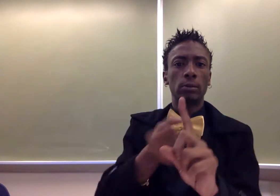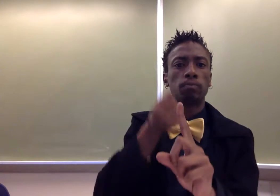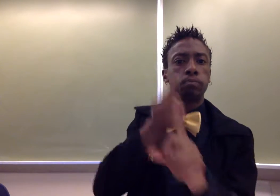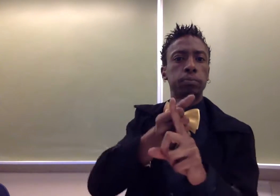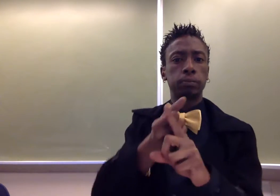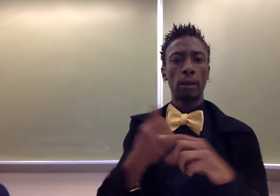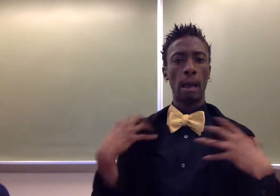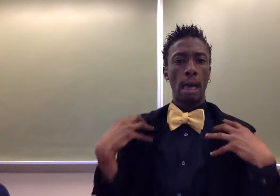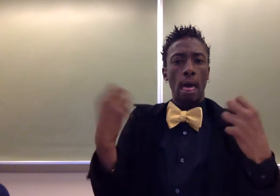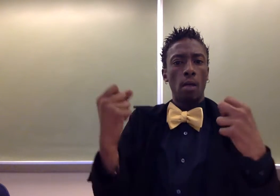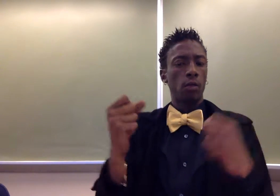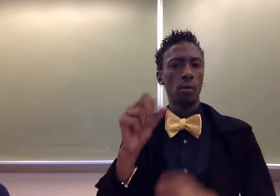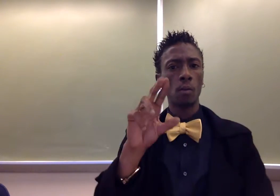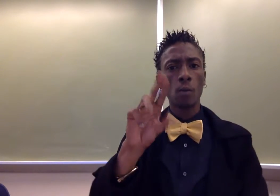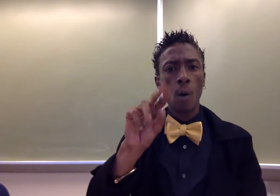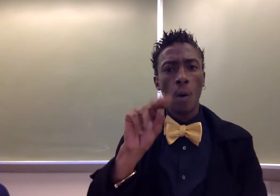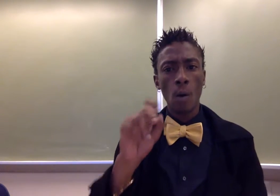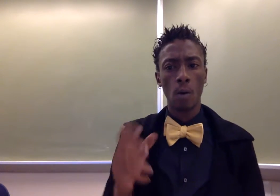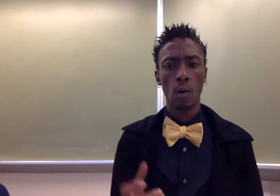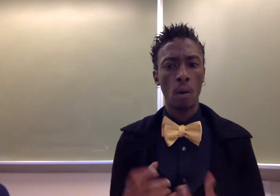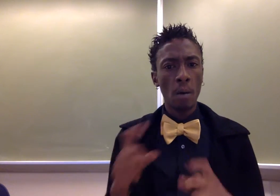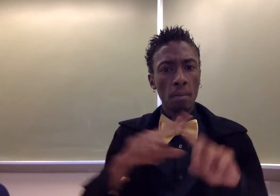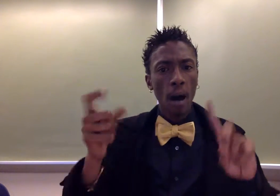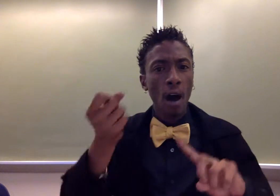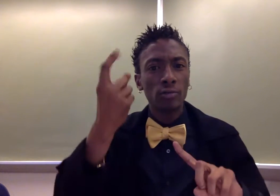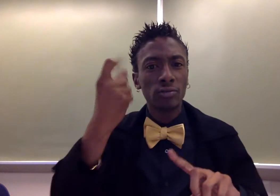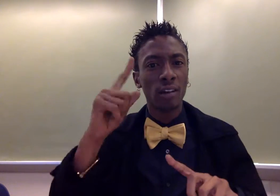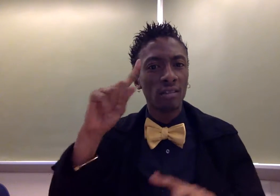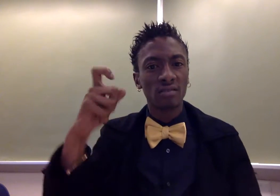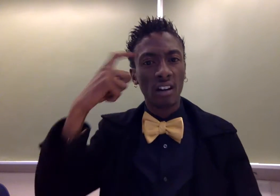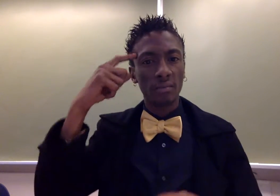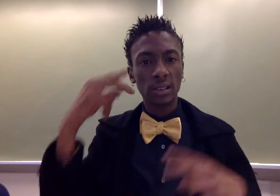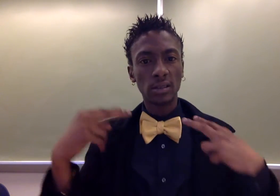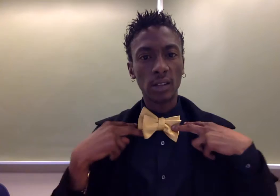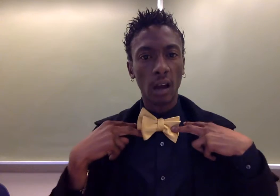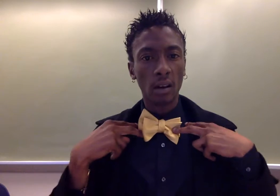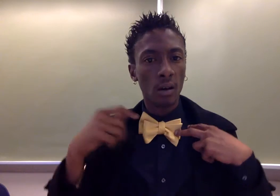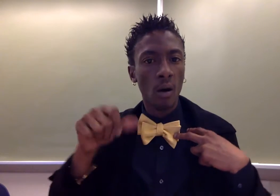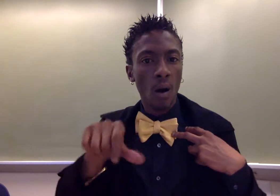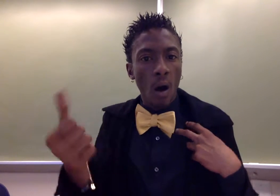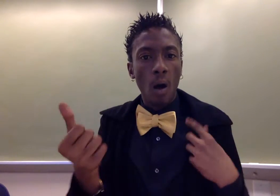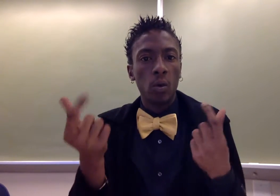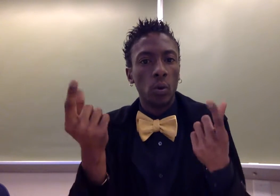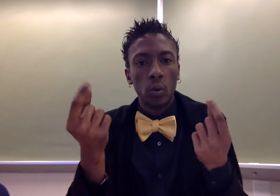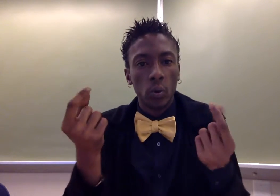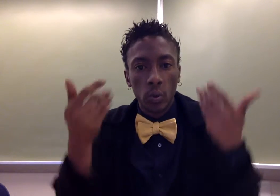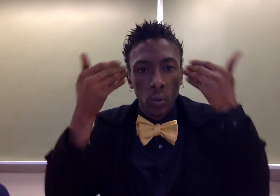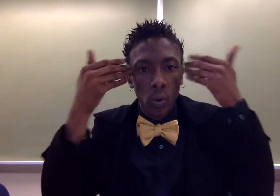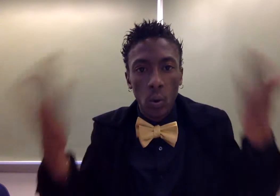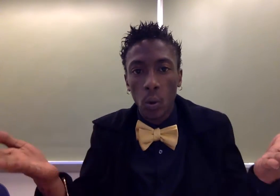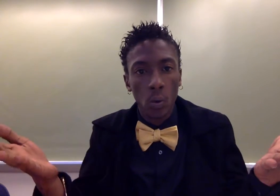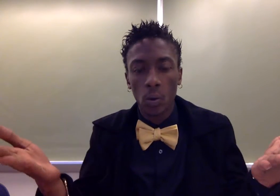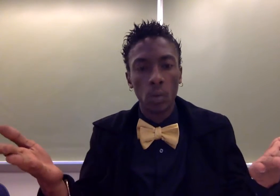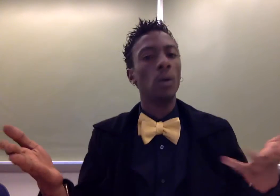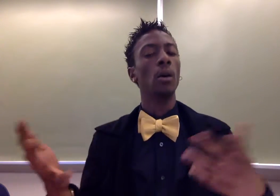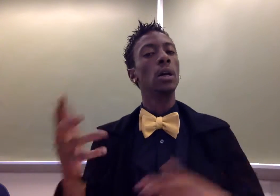today is that the government doesn't know what else to use. So even as we back up for just a minute and look at